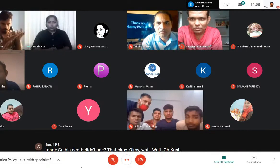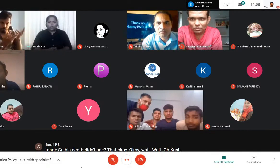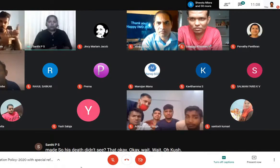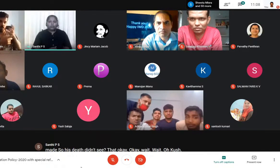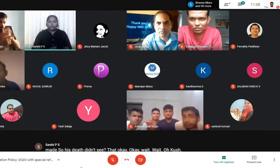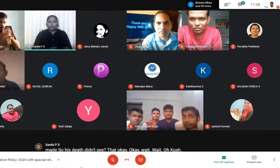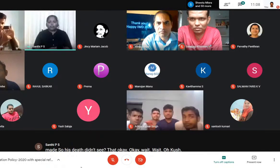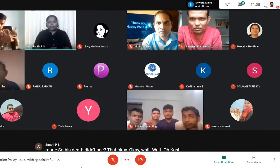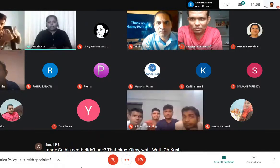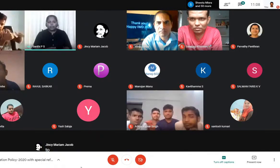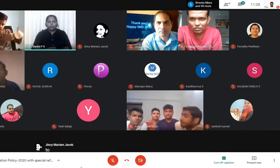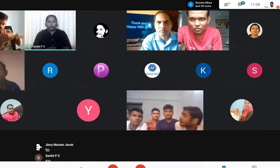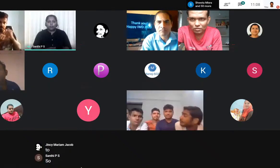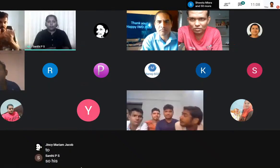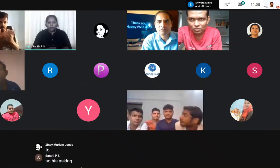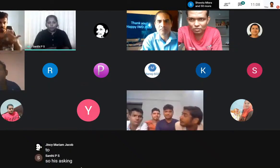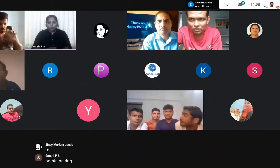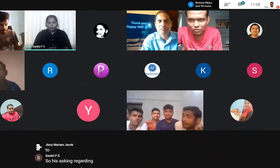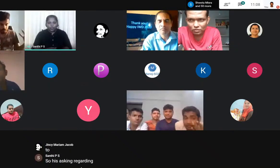So he's asking regarding the oralism will change.